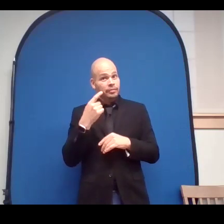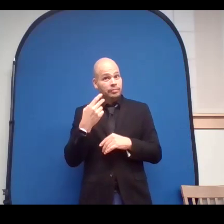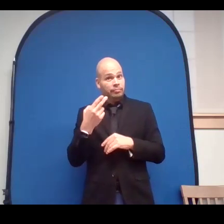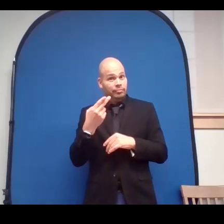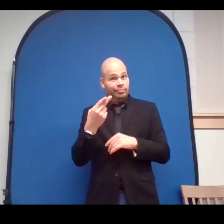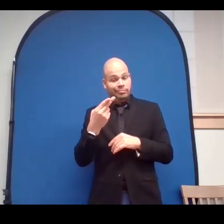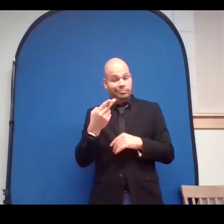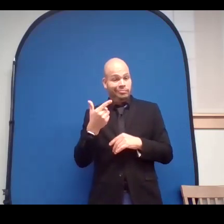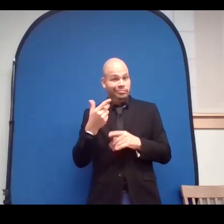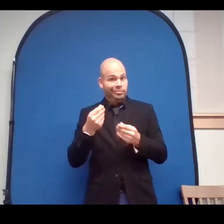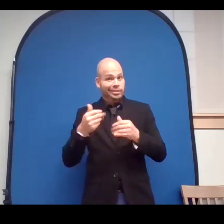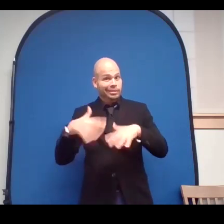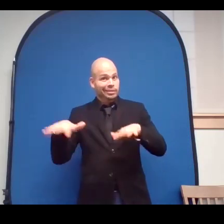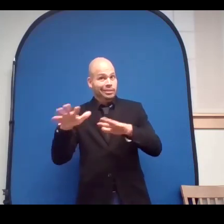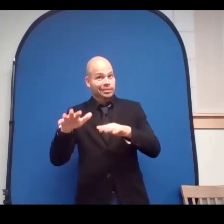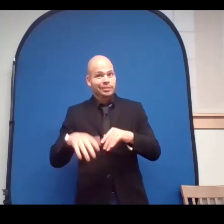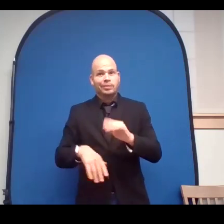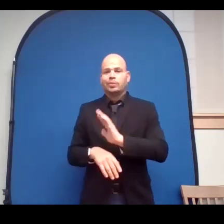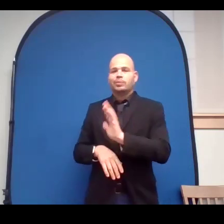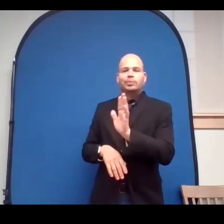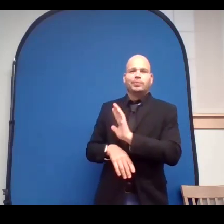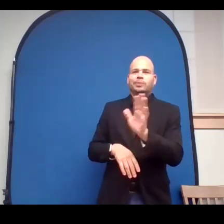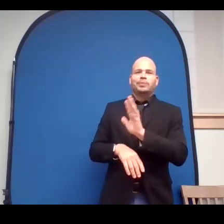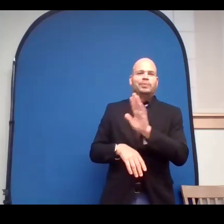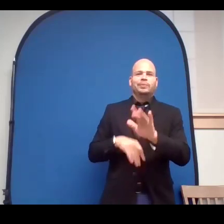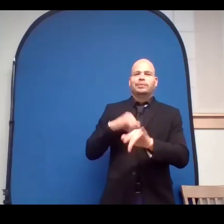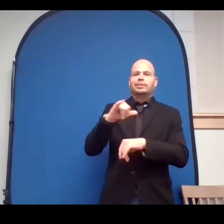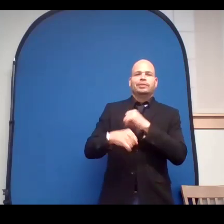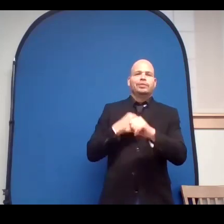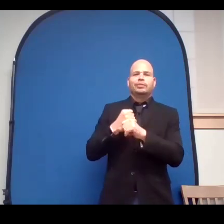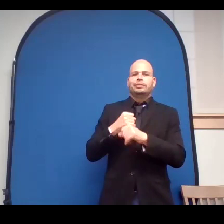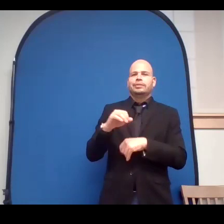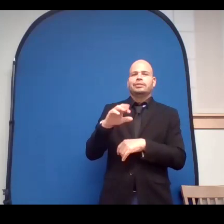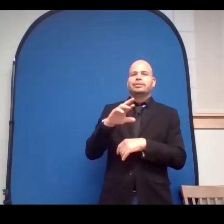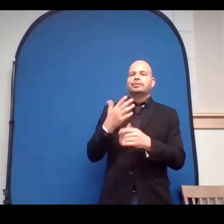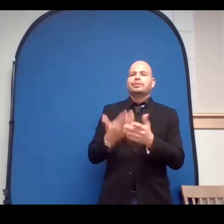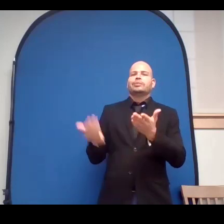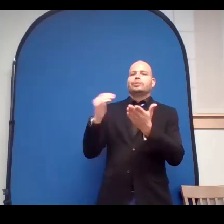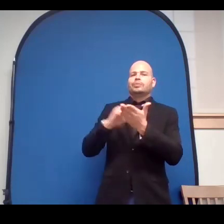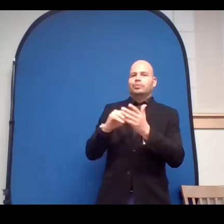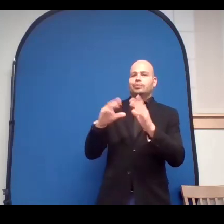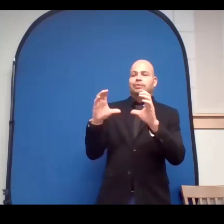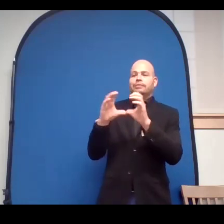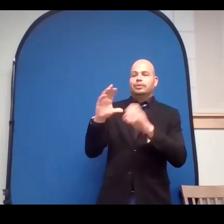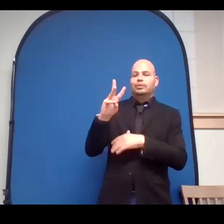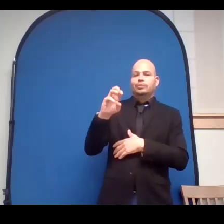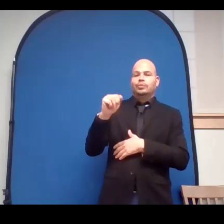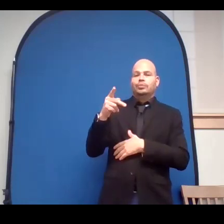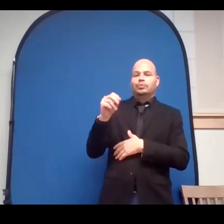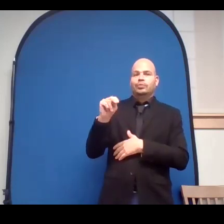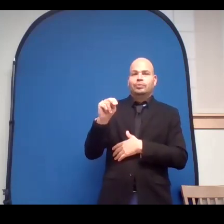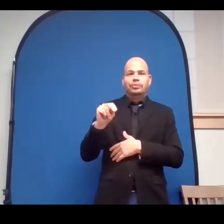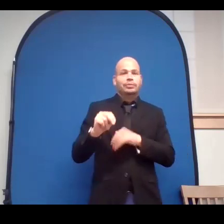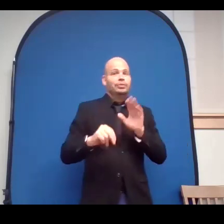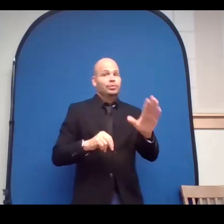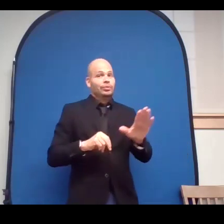Sergeant Mote, our mission that we were doing that year was to reserve weapons, sir. Okay. And his job was in line? His job